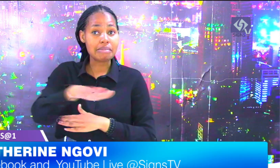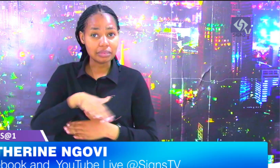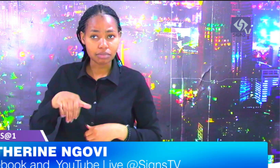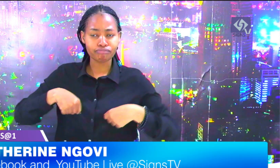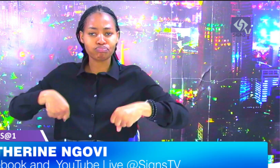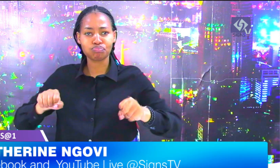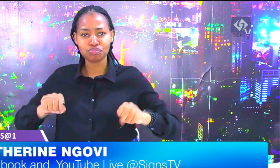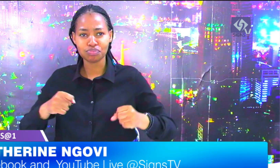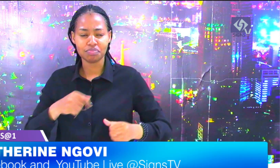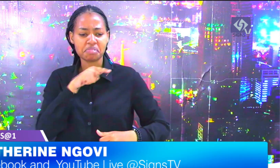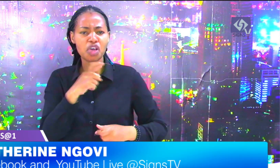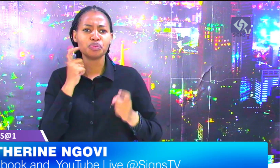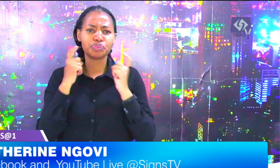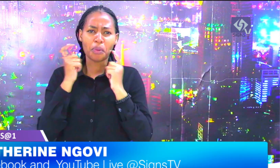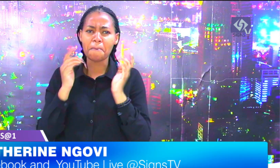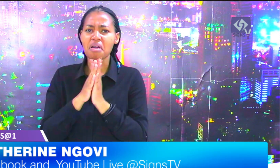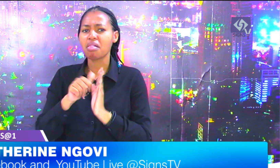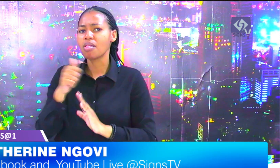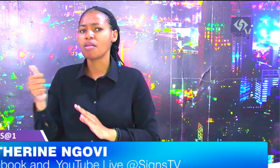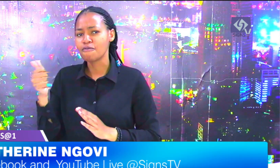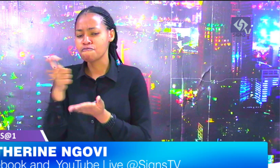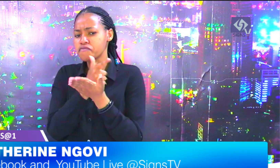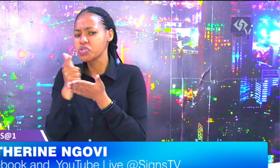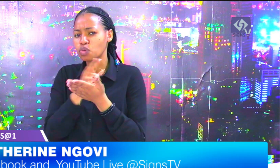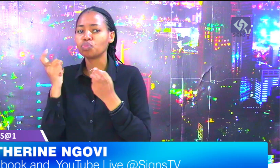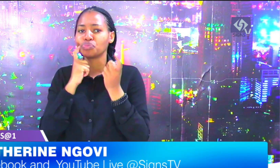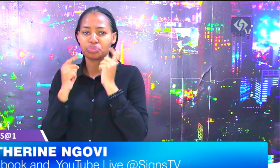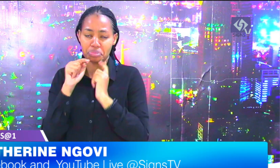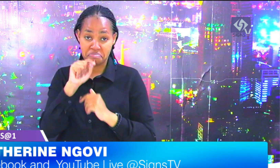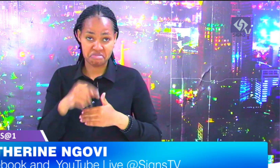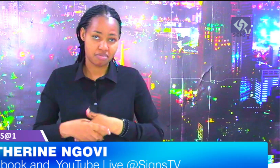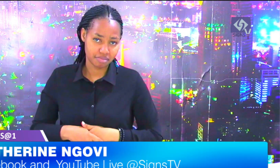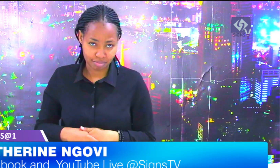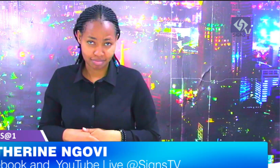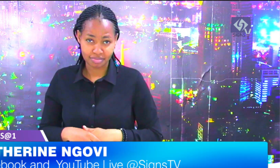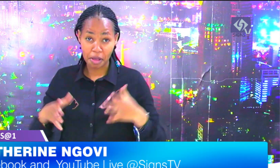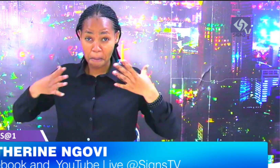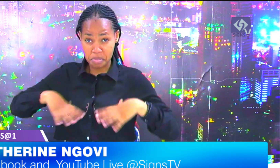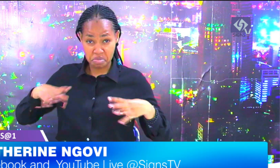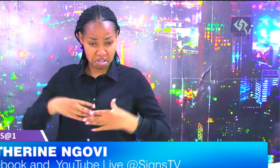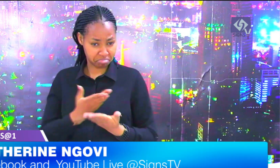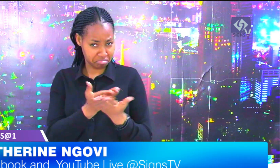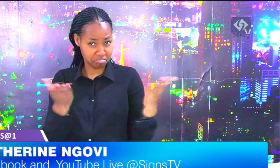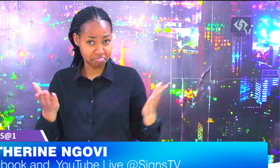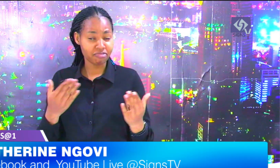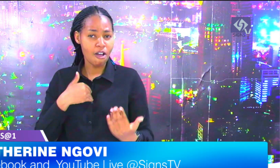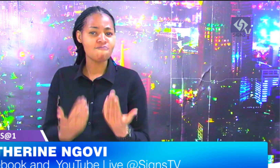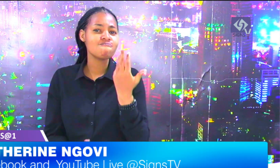Fire at the near main stage. I had to consult the fire brigade from Siaya. I